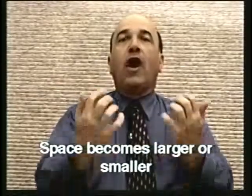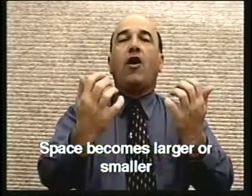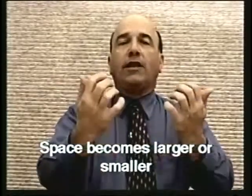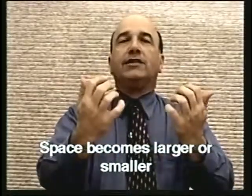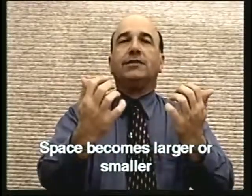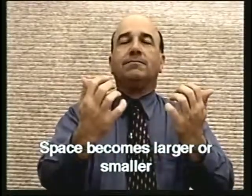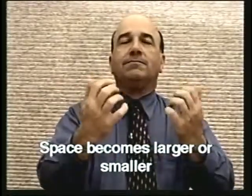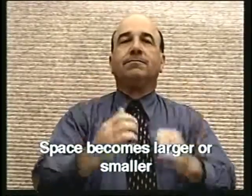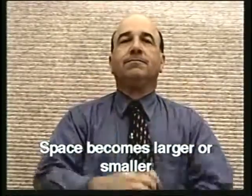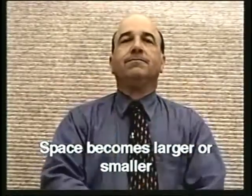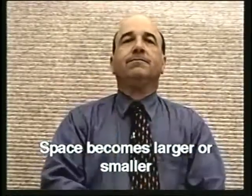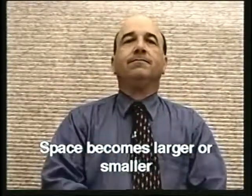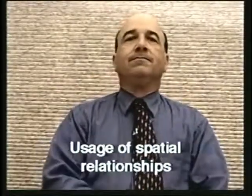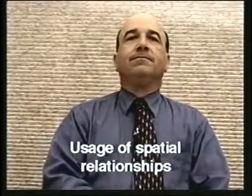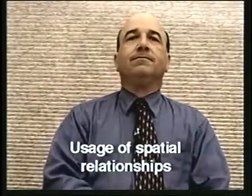audience.